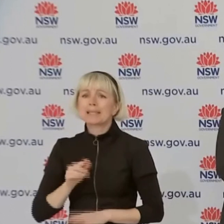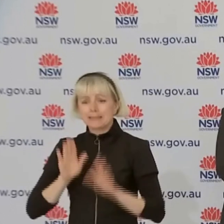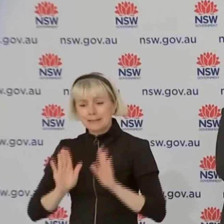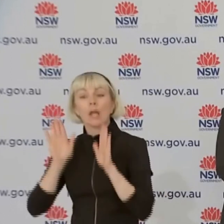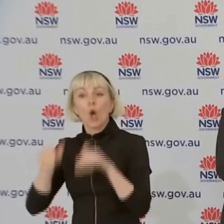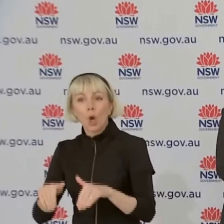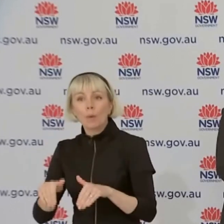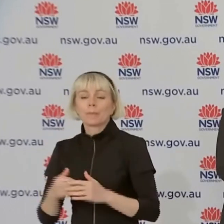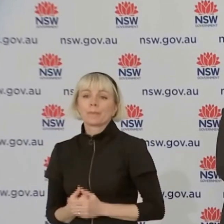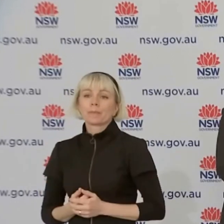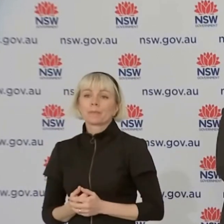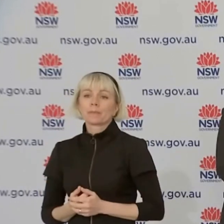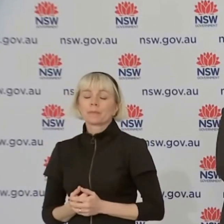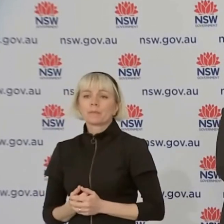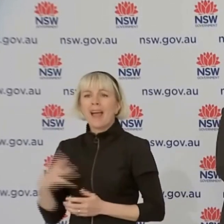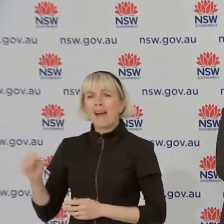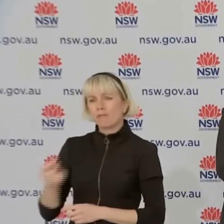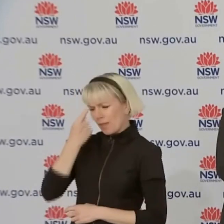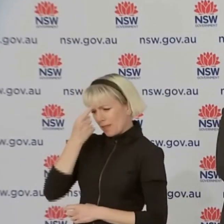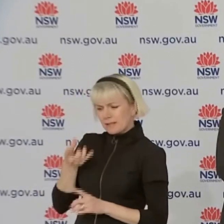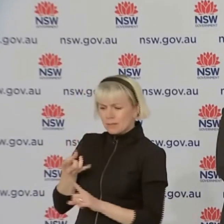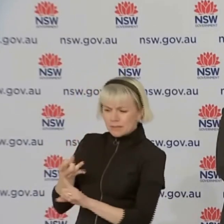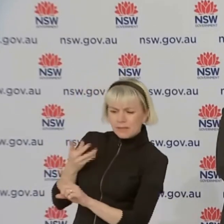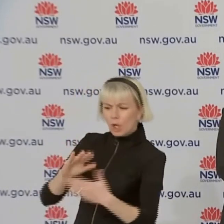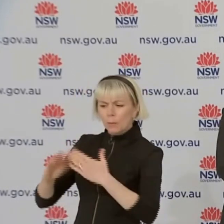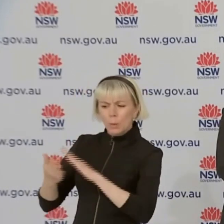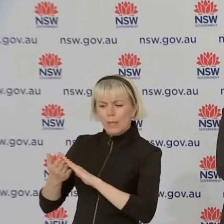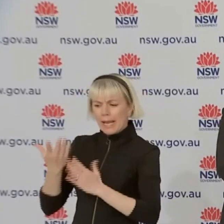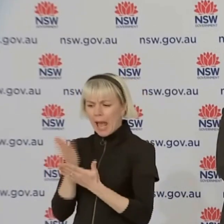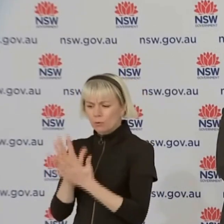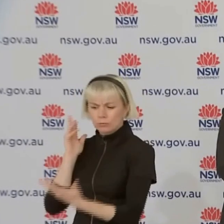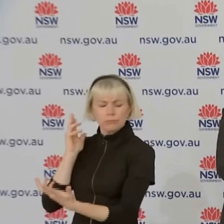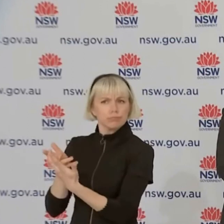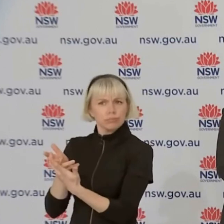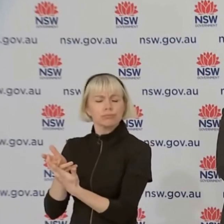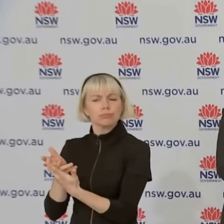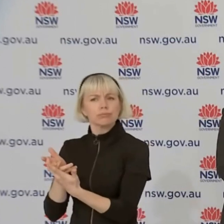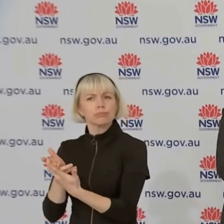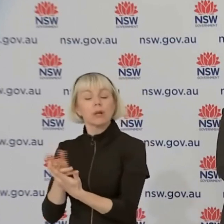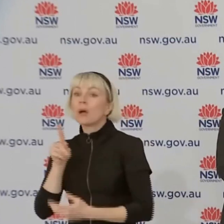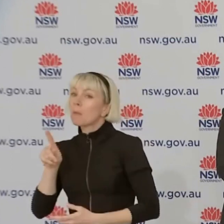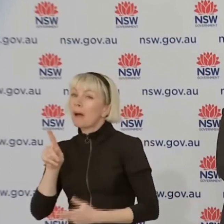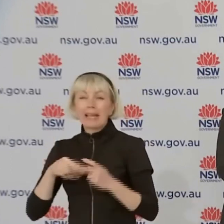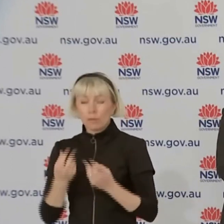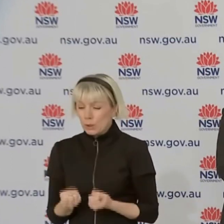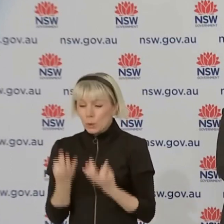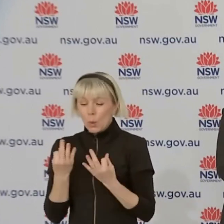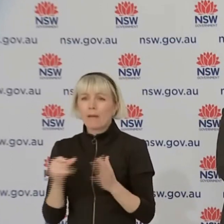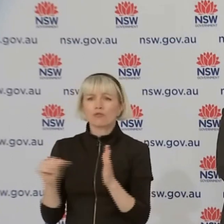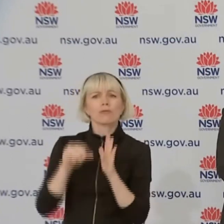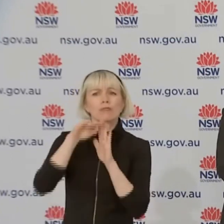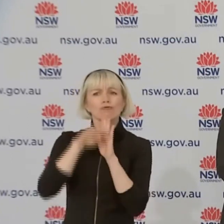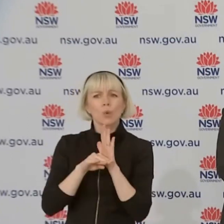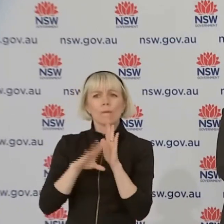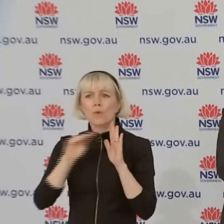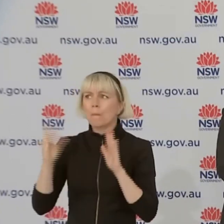in certain communities as well. But please know, had we not taken the action we had, today's numbers would be in the thousands. I know it's little consolation. We still